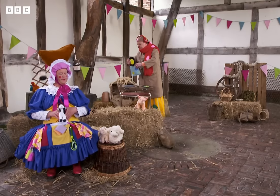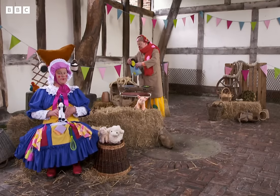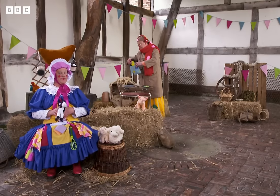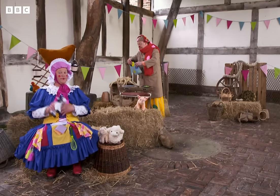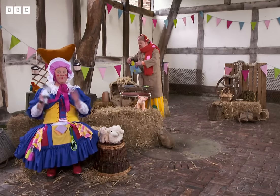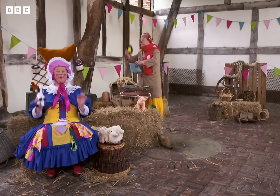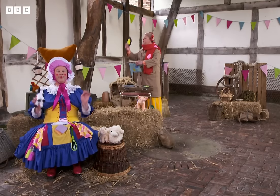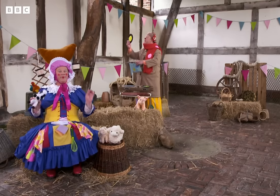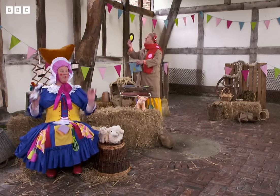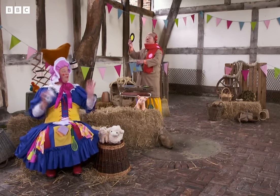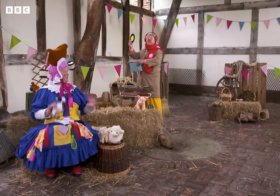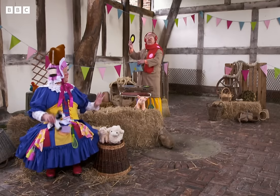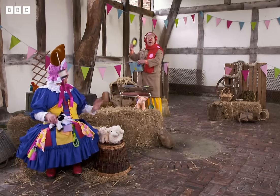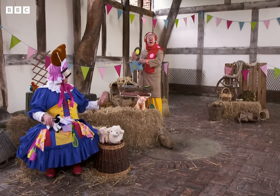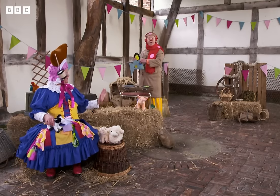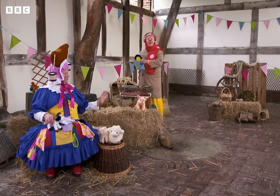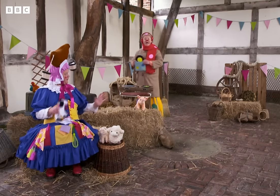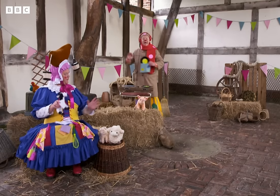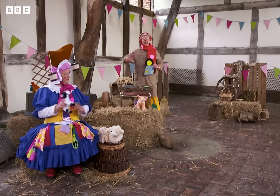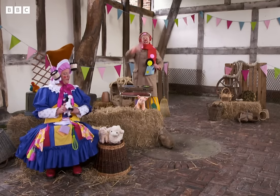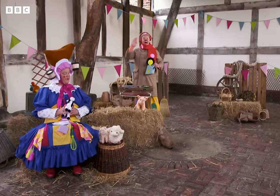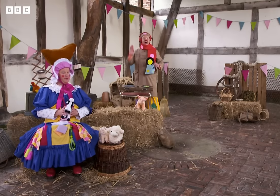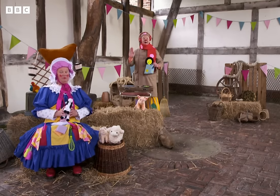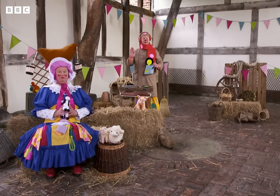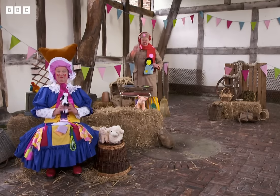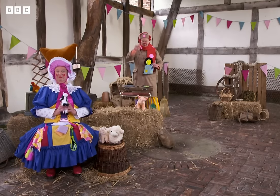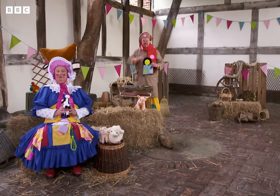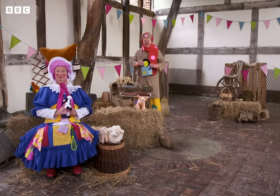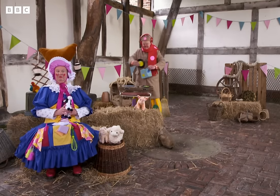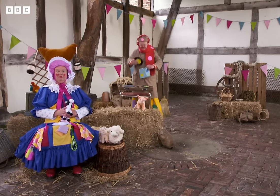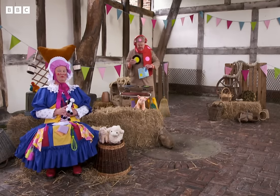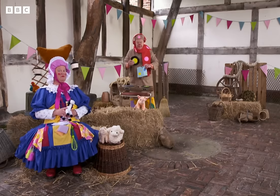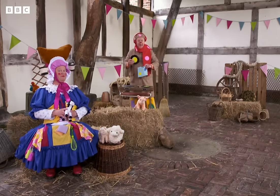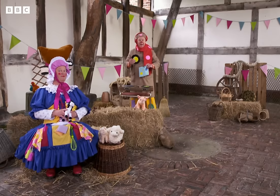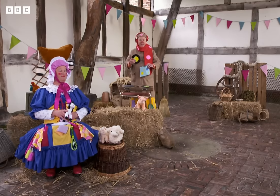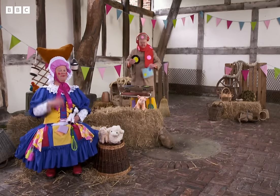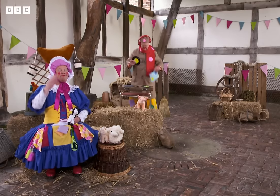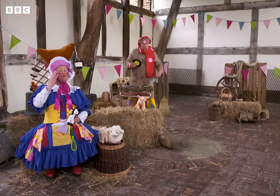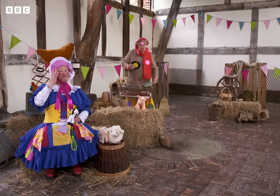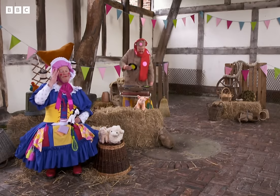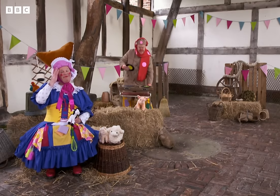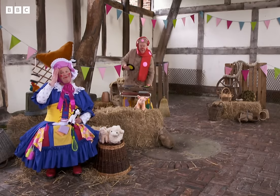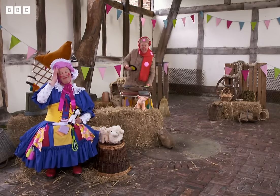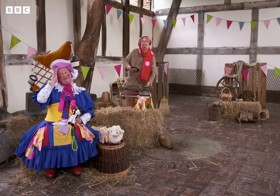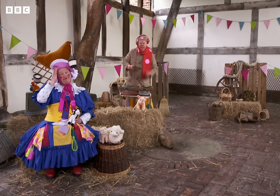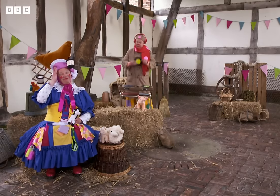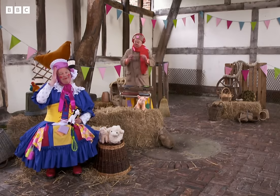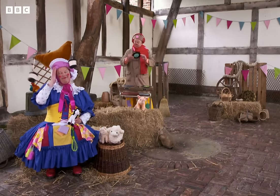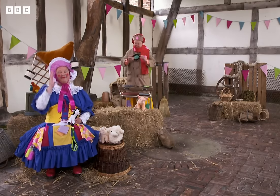Hello, Grandad Tumble. Oh, hello. Are you going to play the music for the dancing animals,